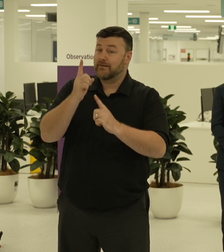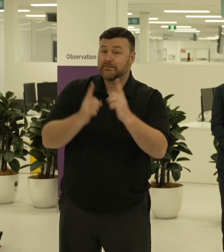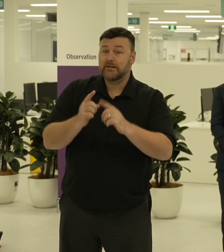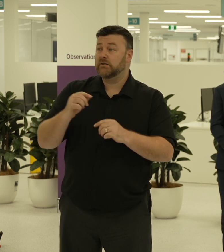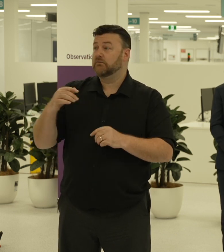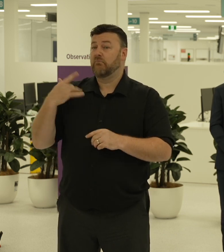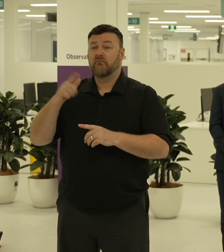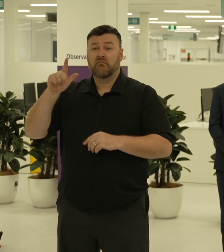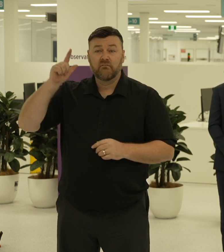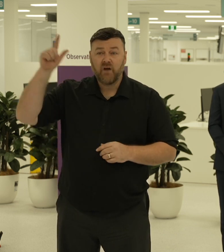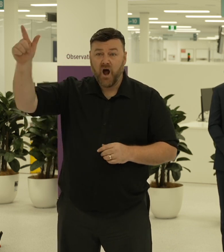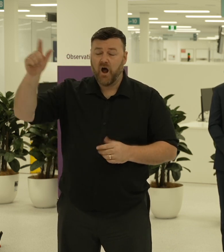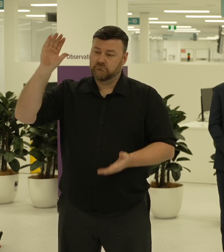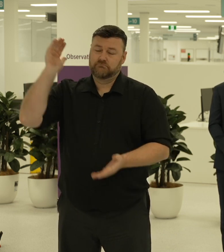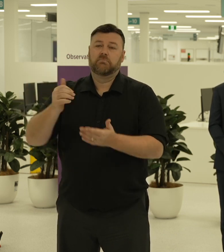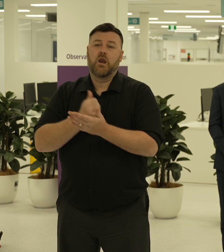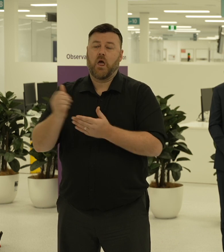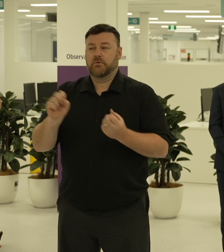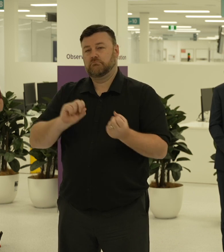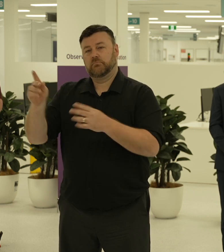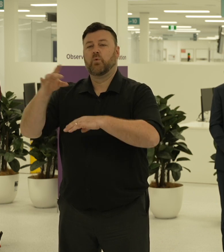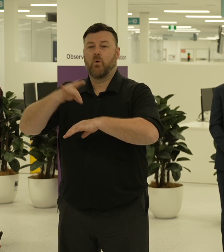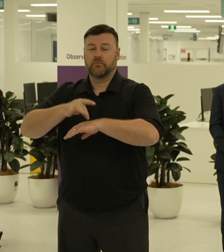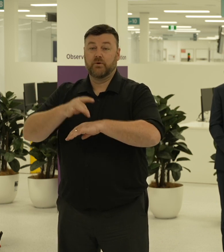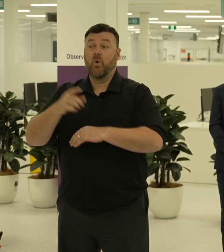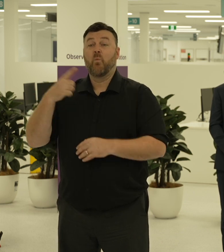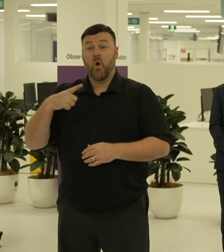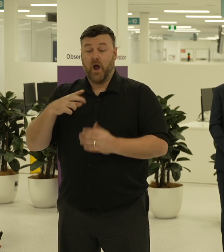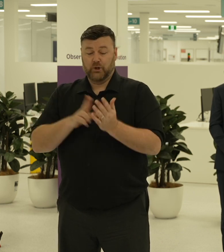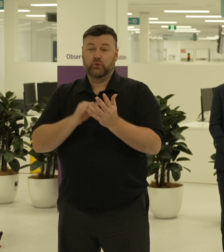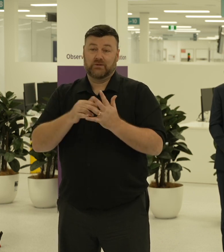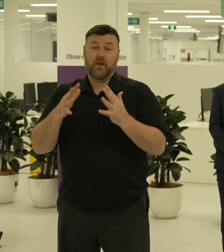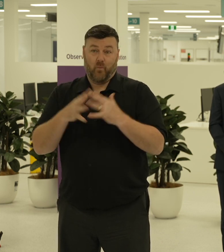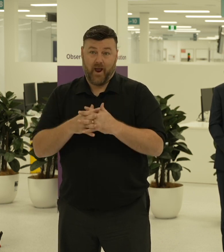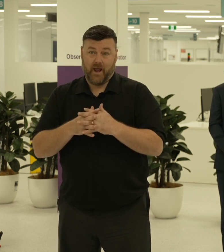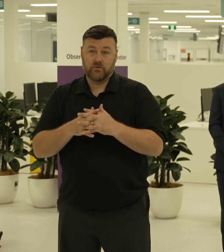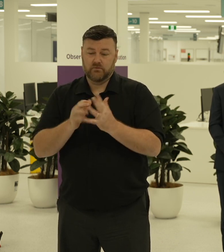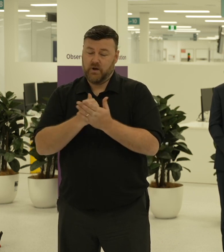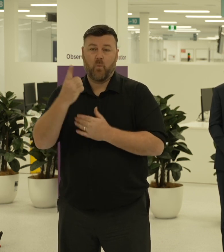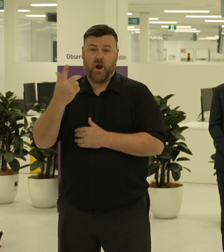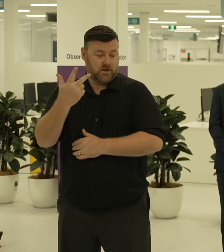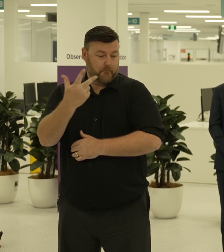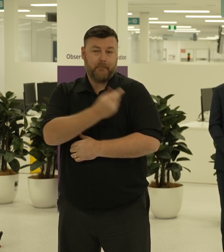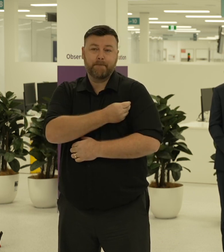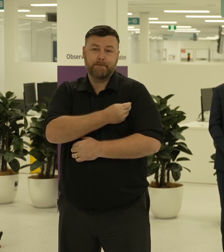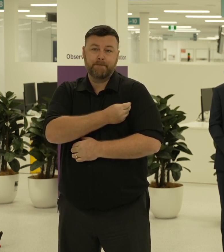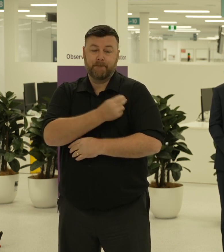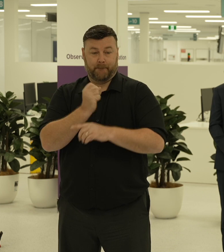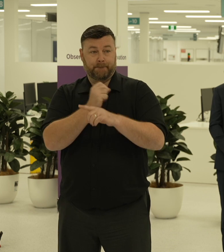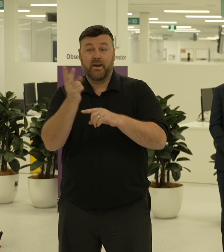that people have made in getting vaccinated. One of the highest vaccination rates, not just in the country, but around the world. And that effort that we've